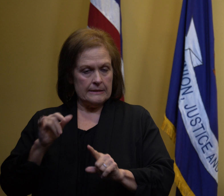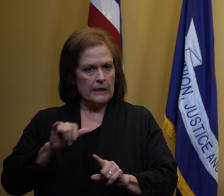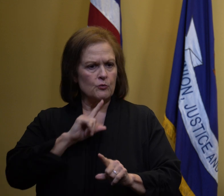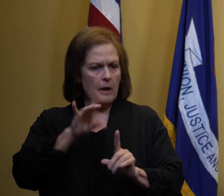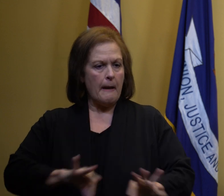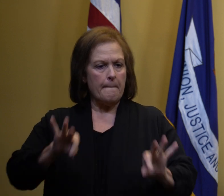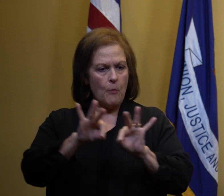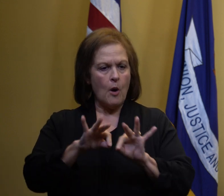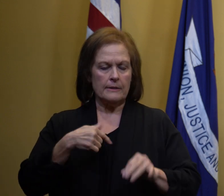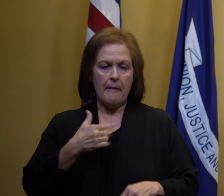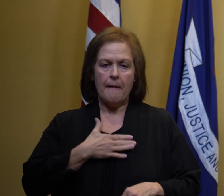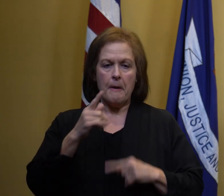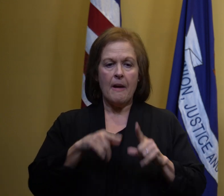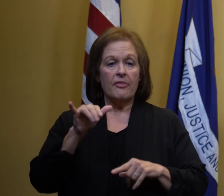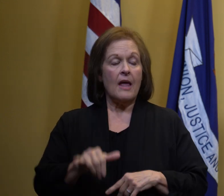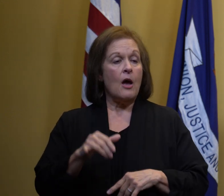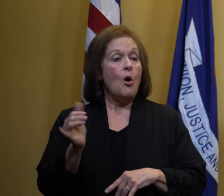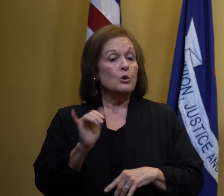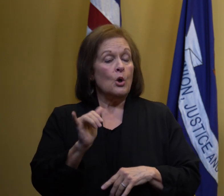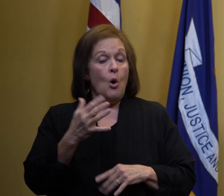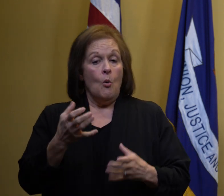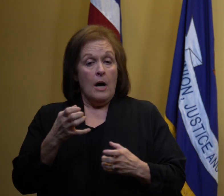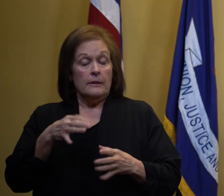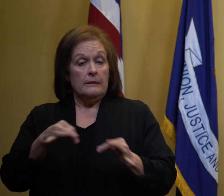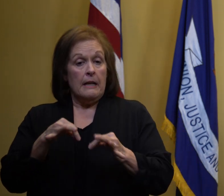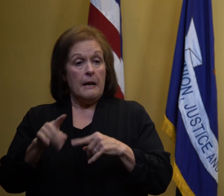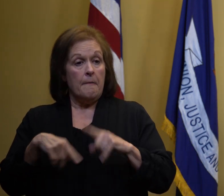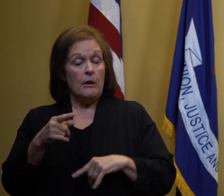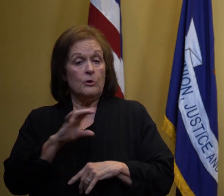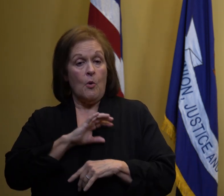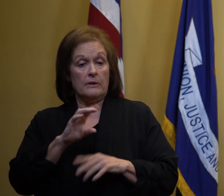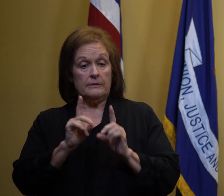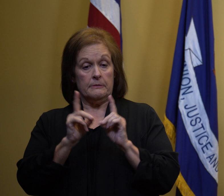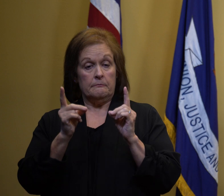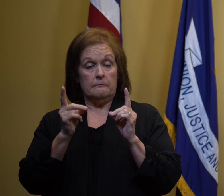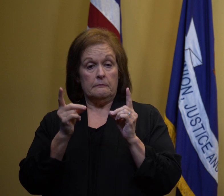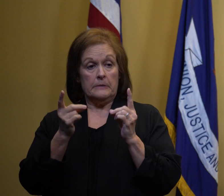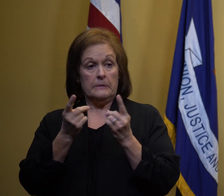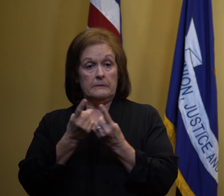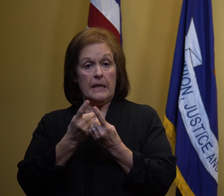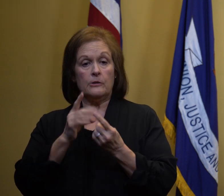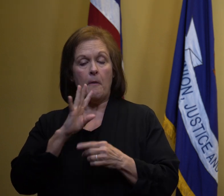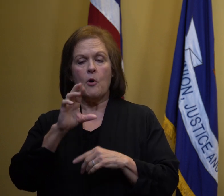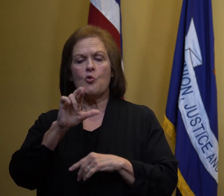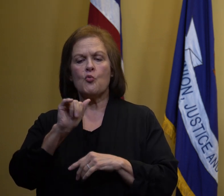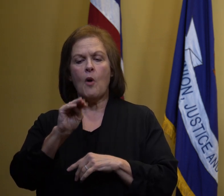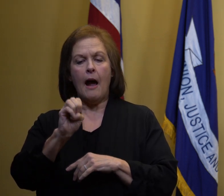that. Also wanted to tout once again the New Orleans Police Department, our crime